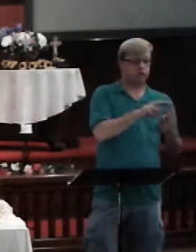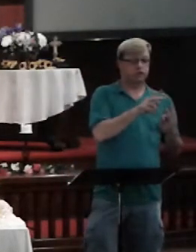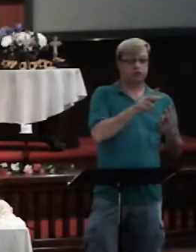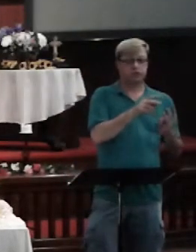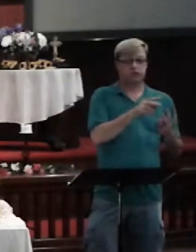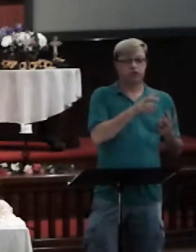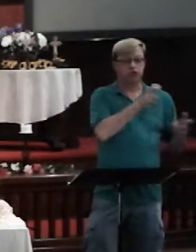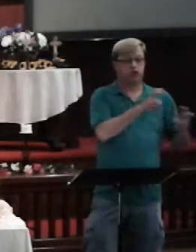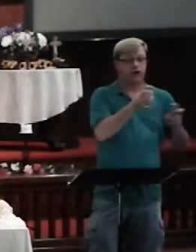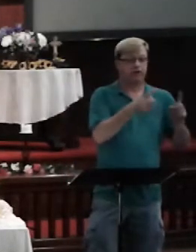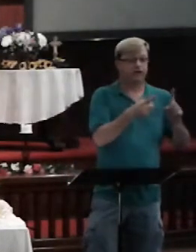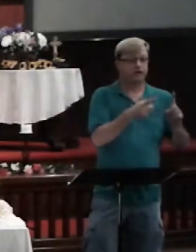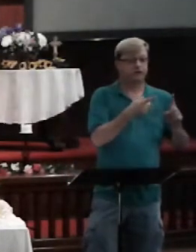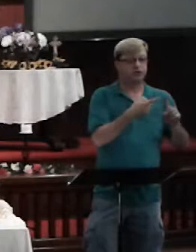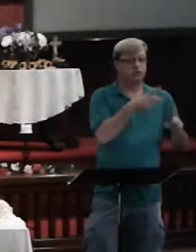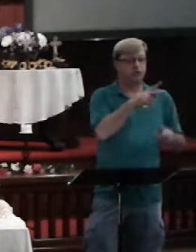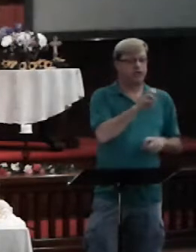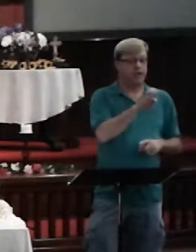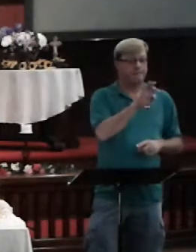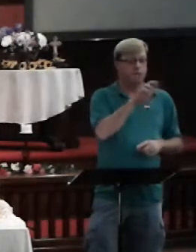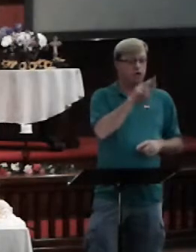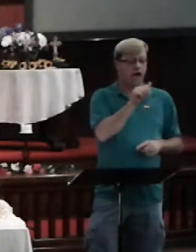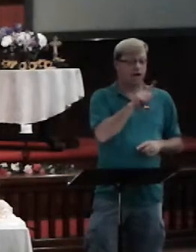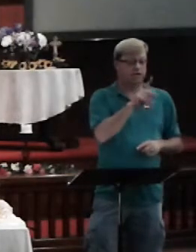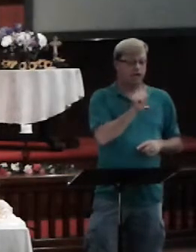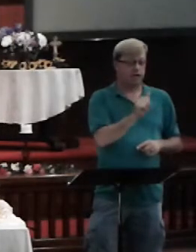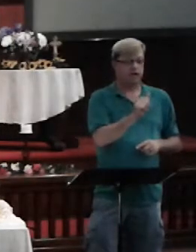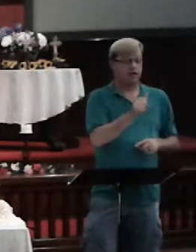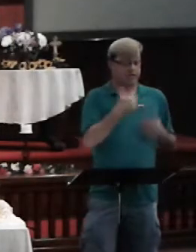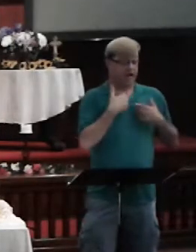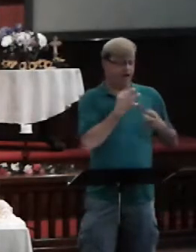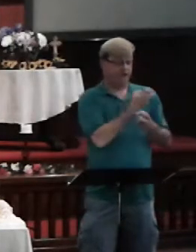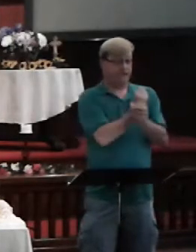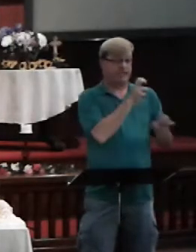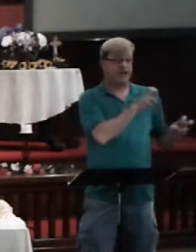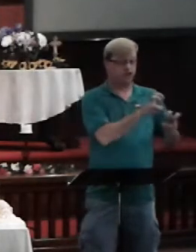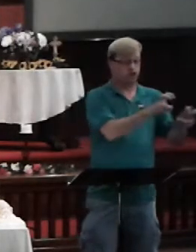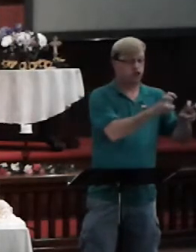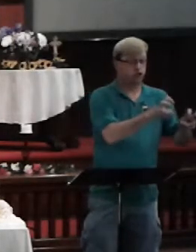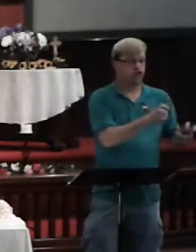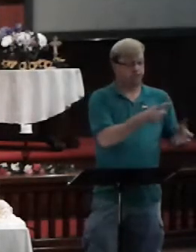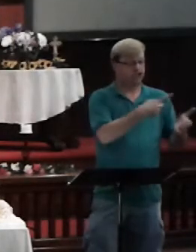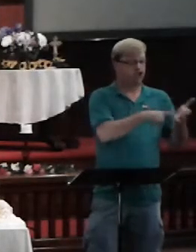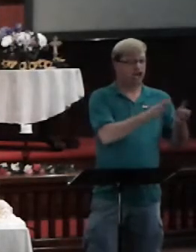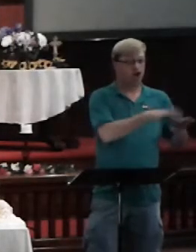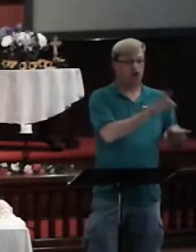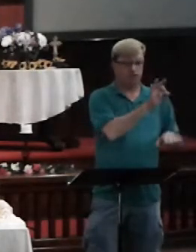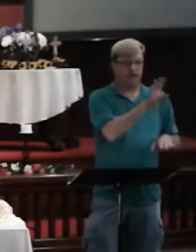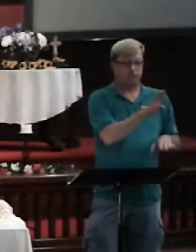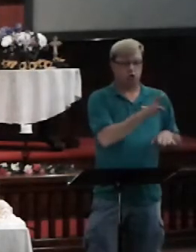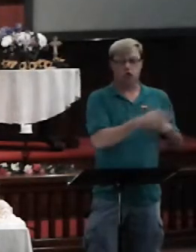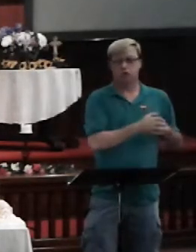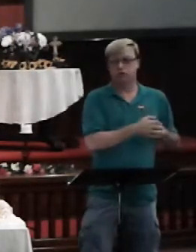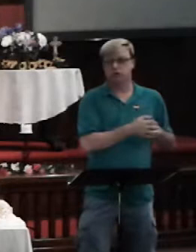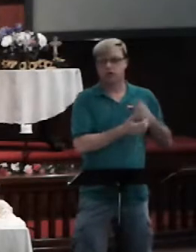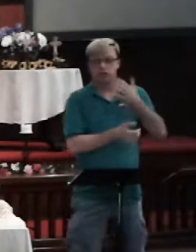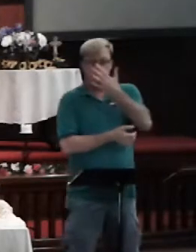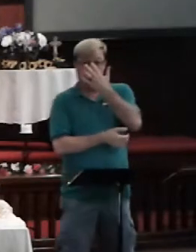family, I think to Nebraska, and that they have a safe journey. They've been sort of checking in on Facebook.